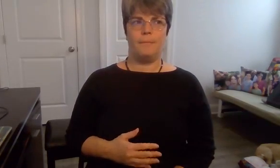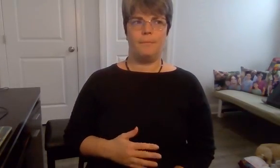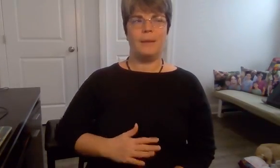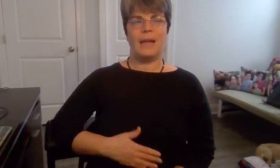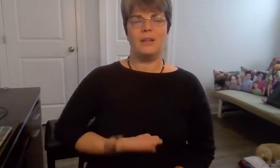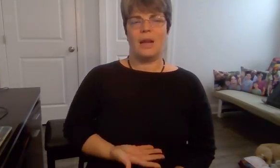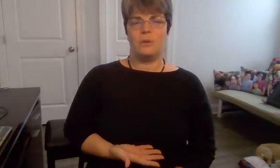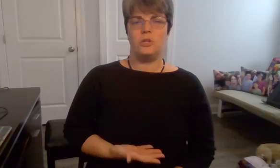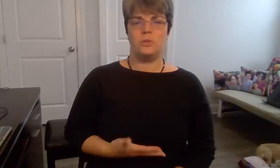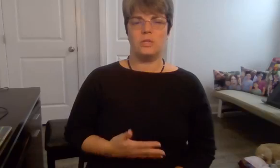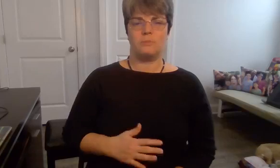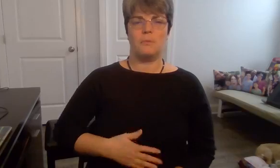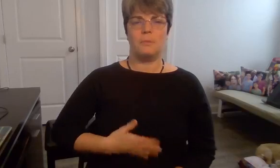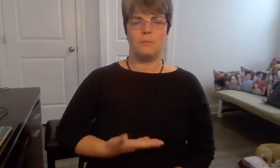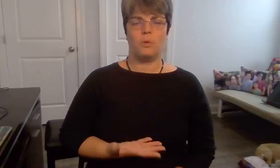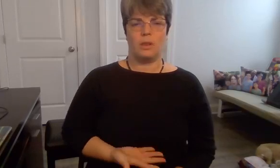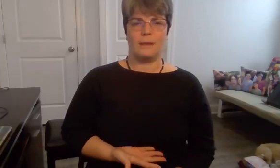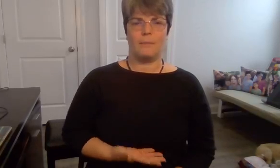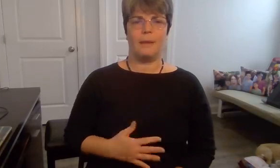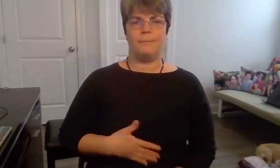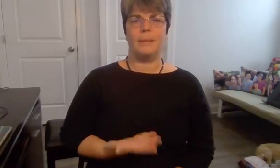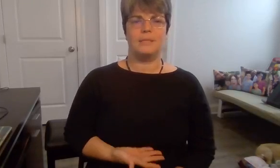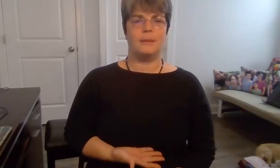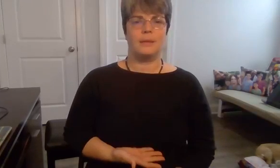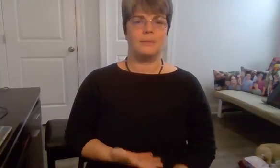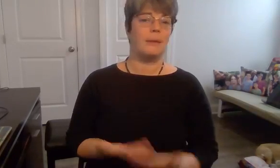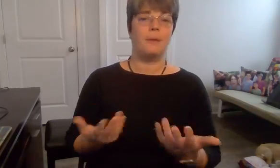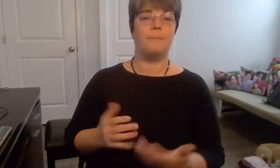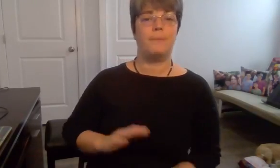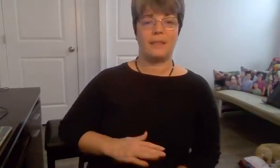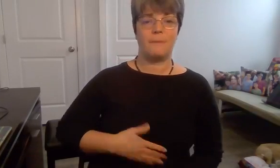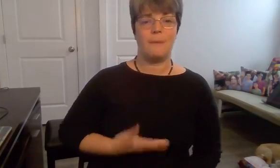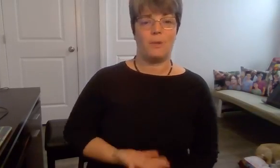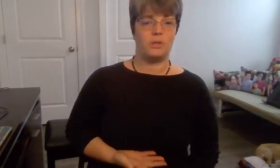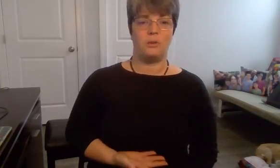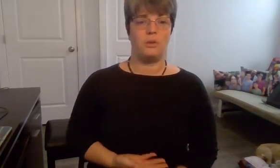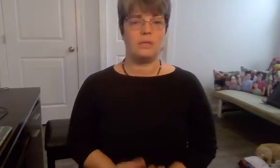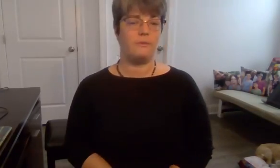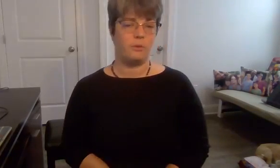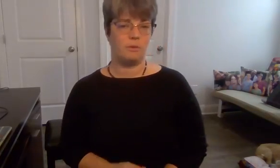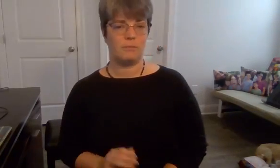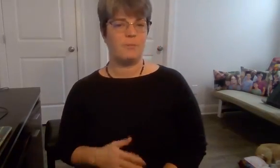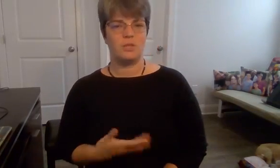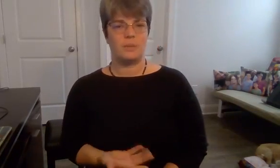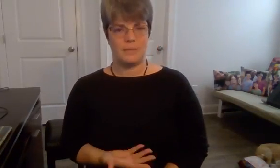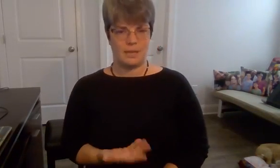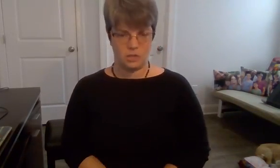But I would use this probably more like my stomach's upset. But I think people also use it for I'm just upset in